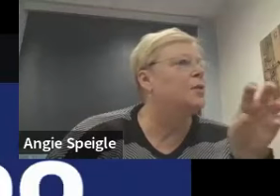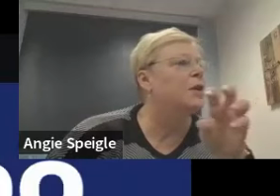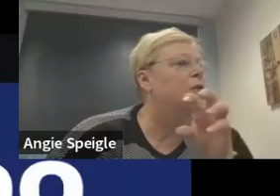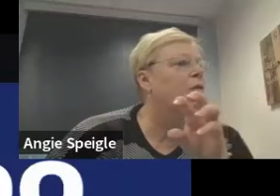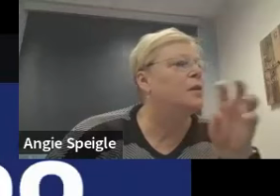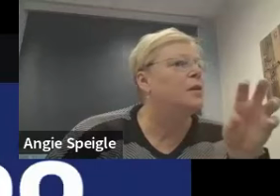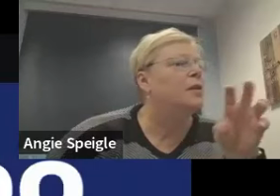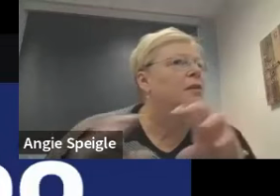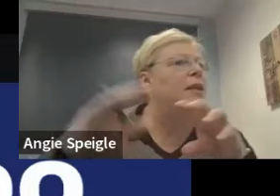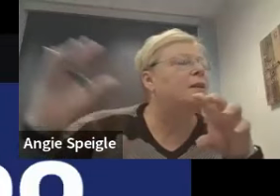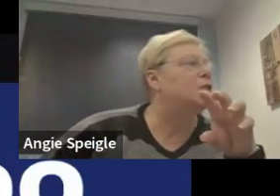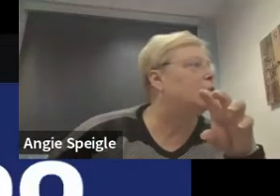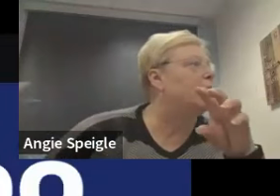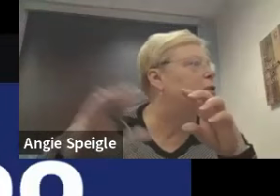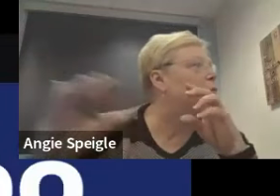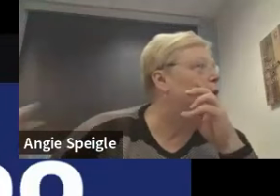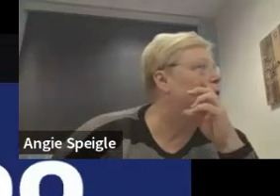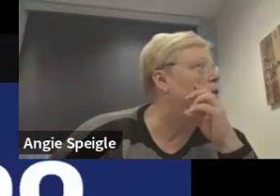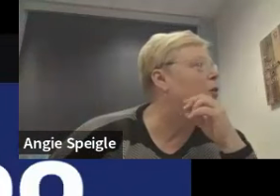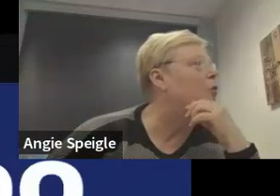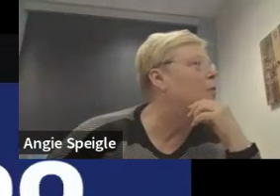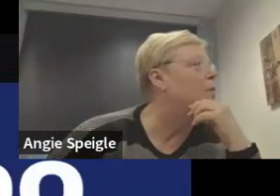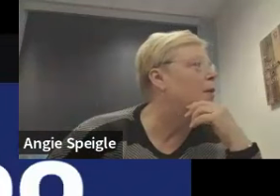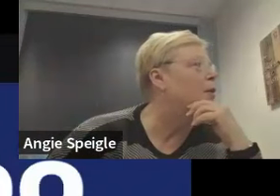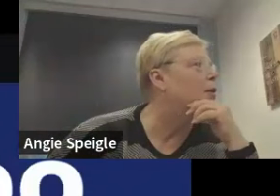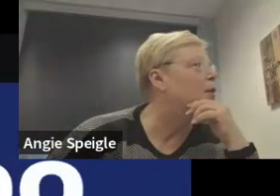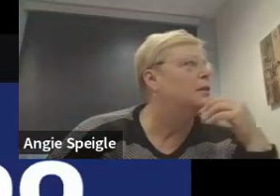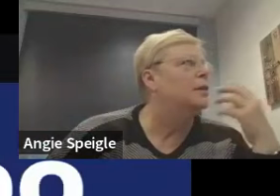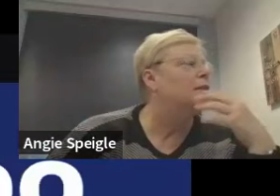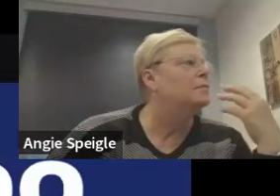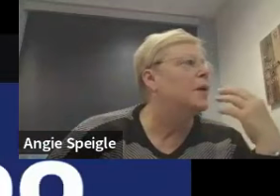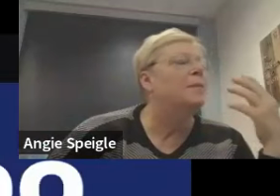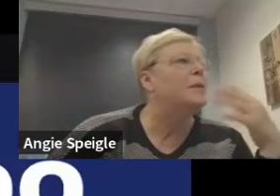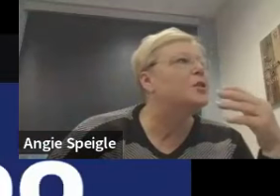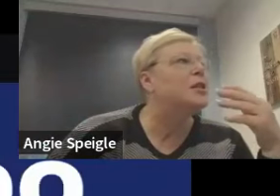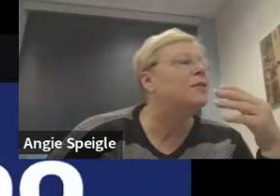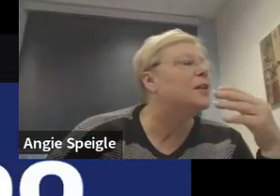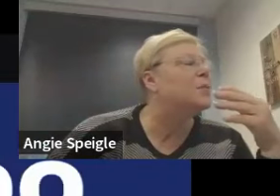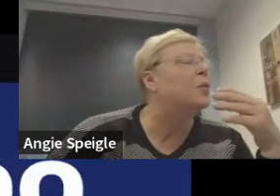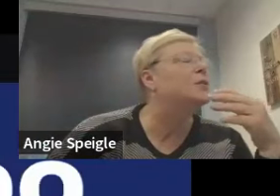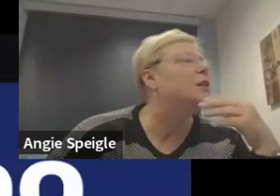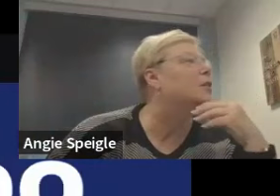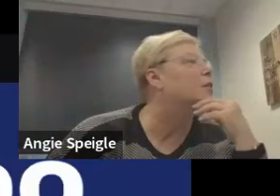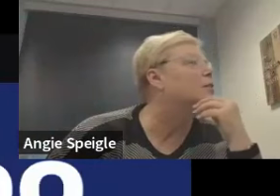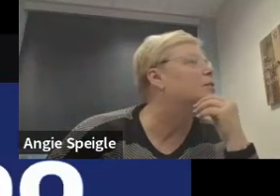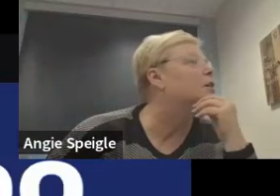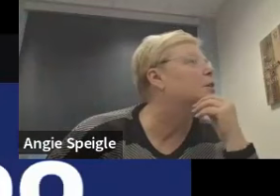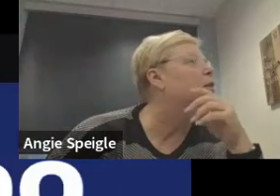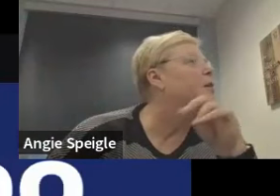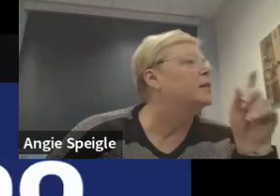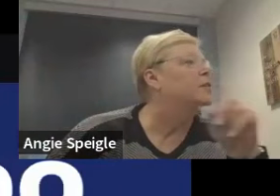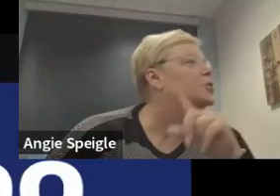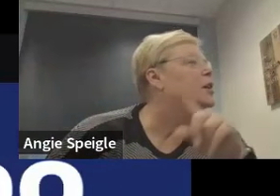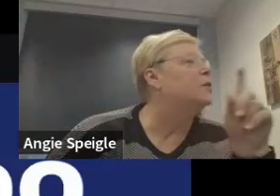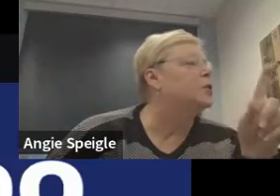but then also the next generation with her own mother, it probably means she didn't have a lot of supports either.